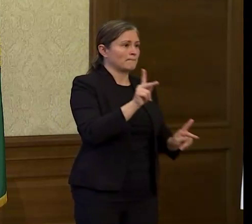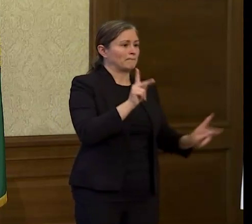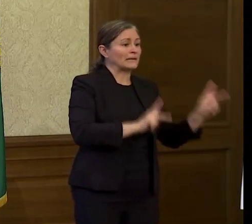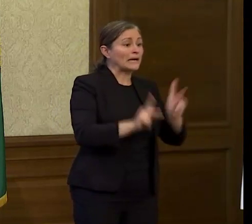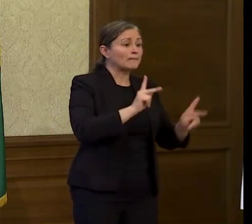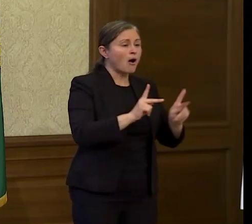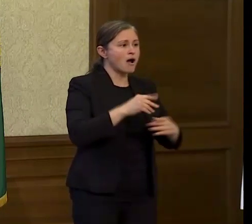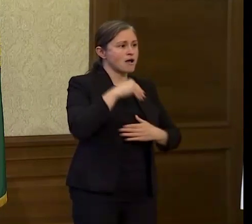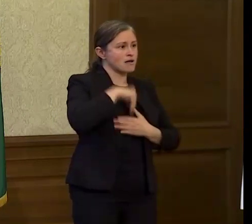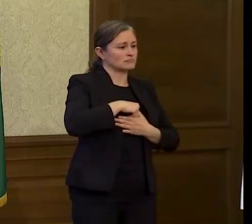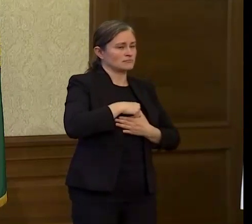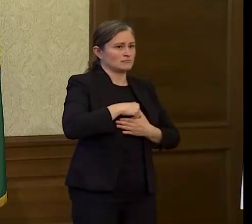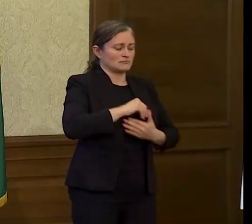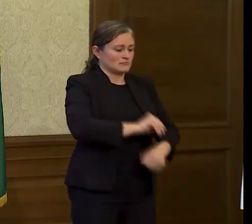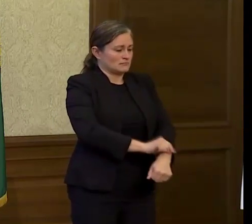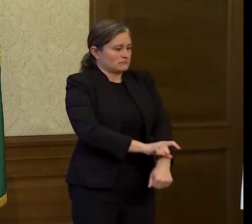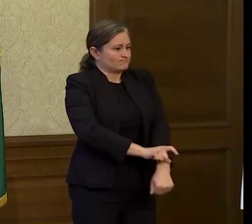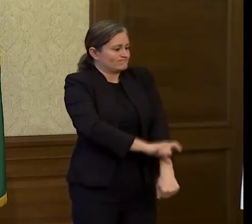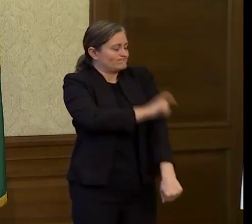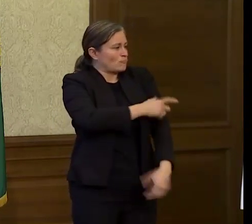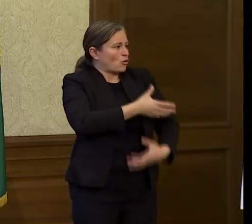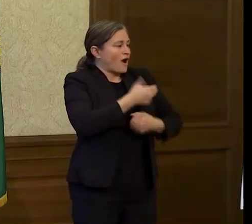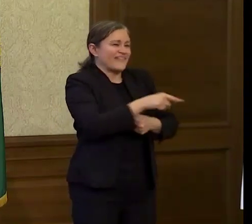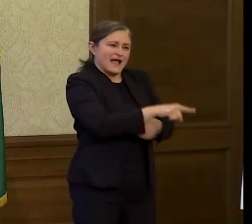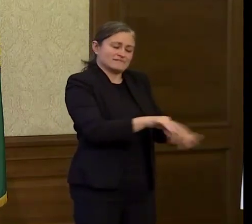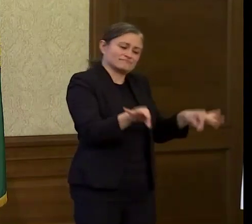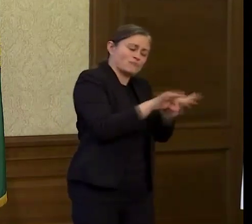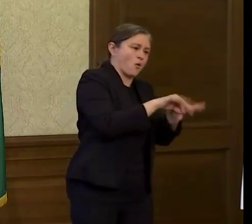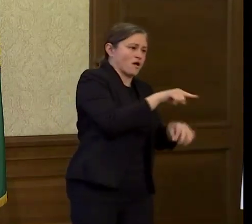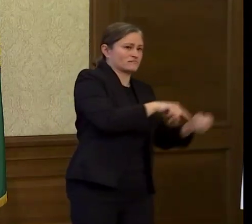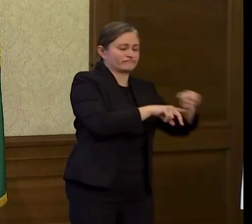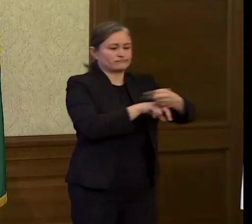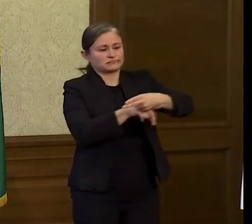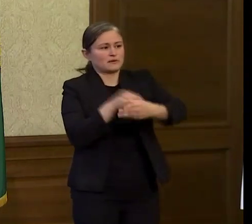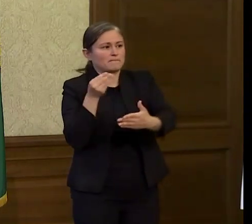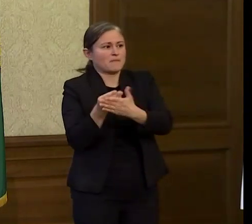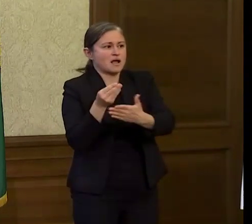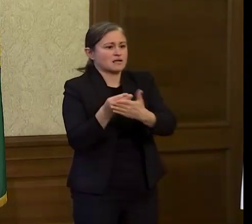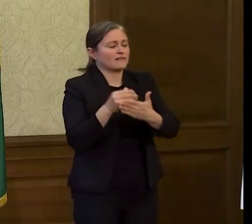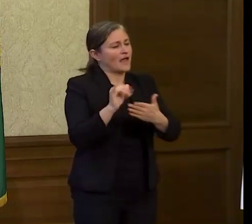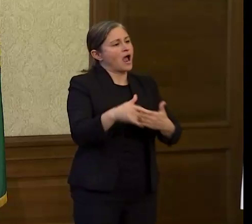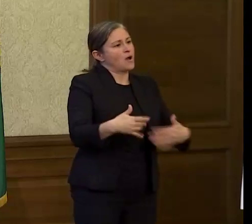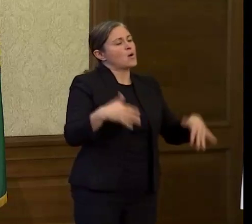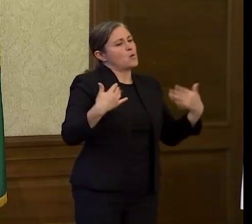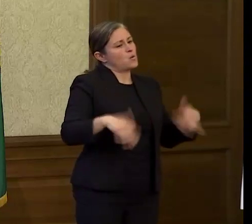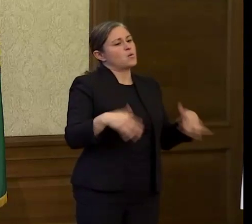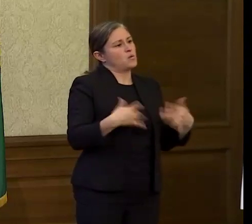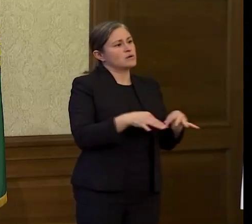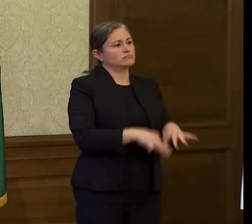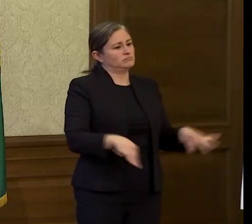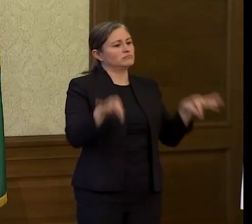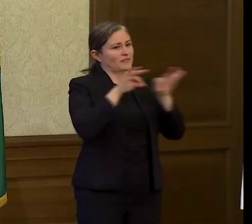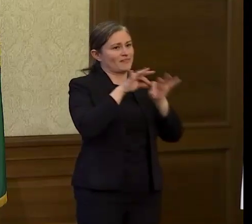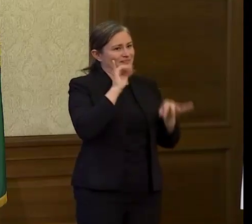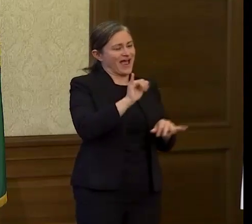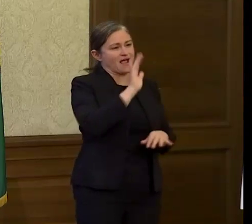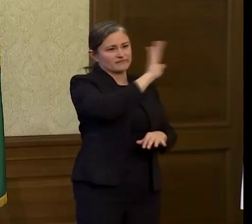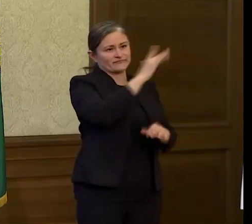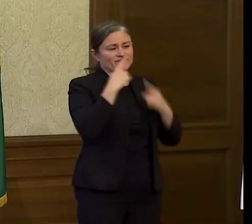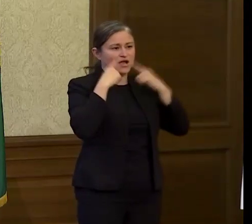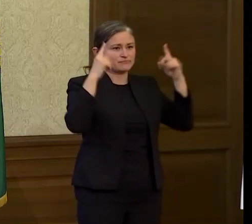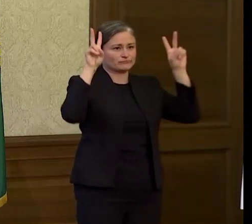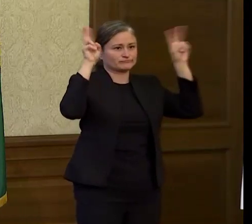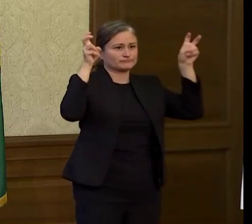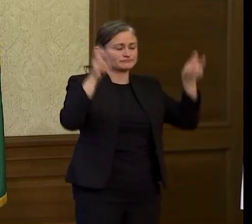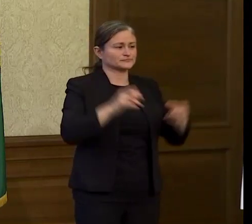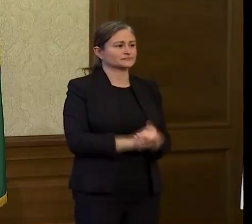people. Confidence and courage are the essential success in carrying out our plan. It was true